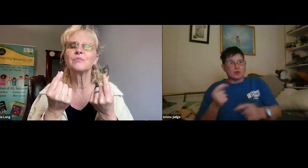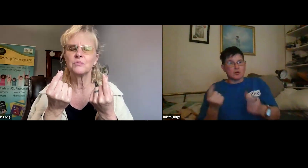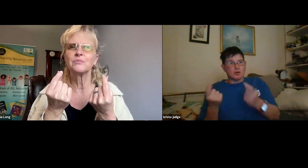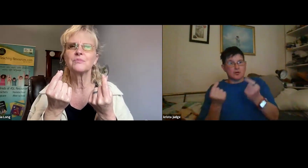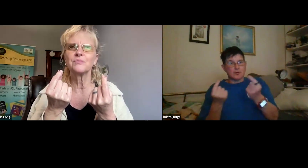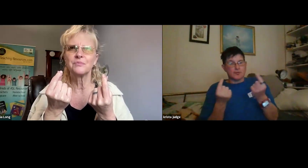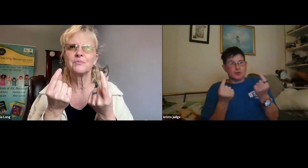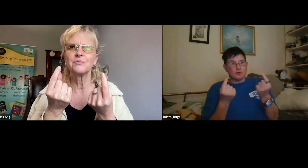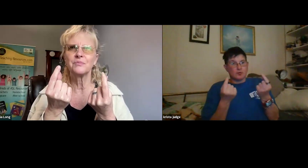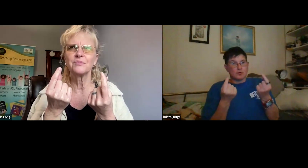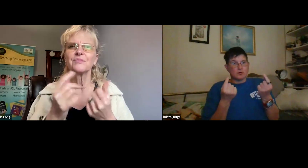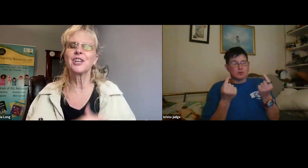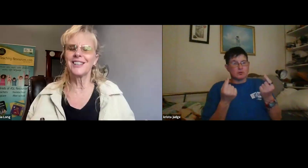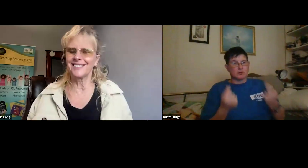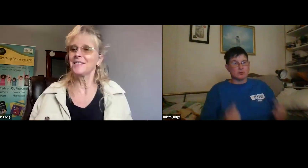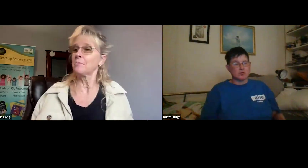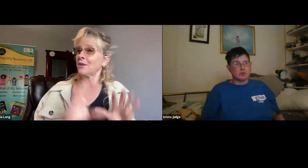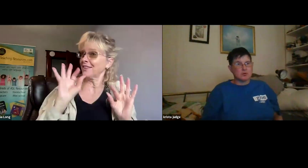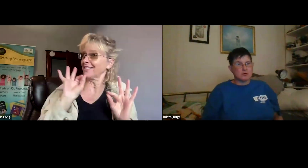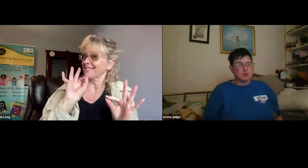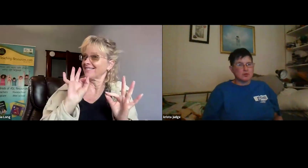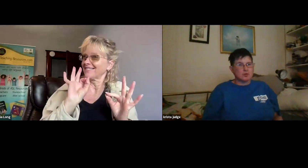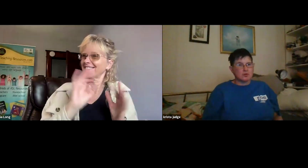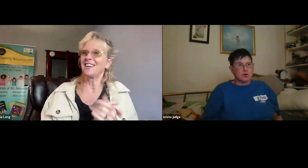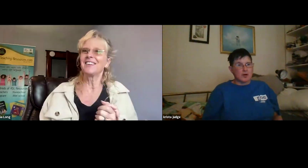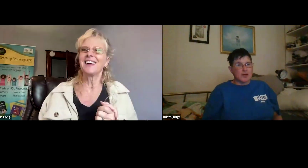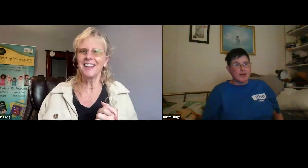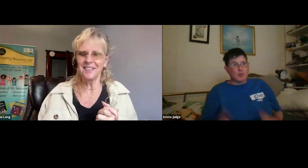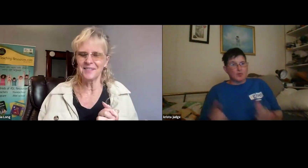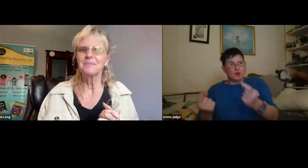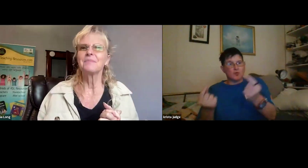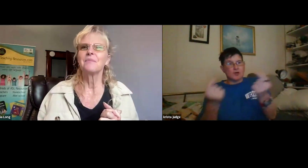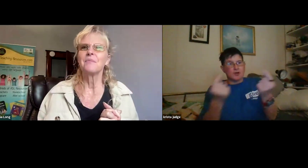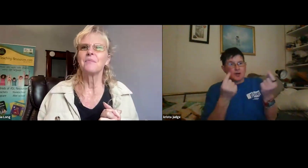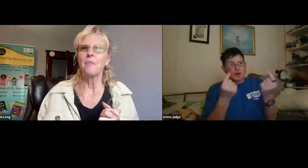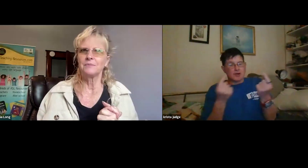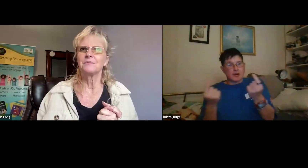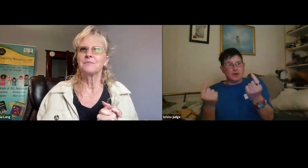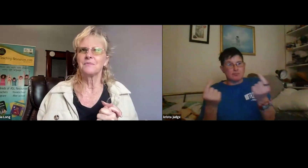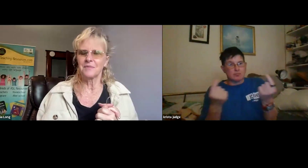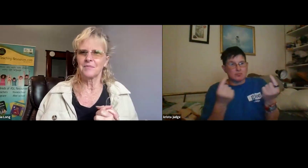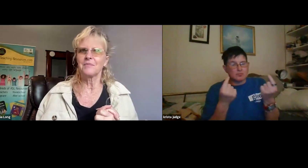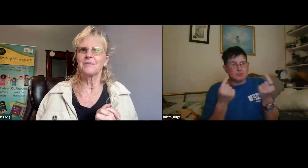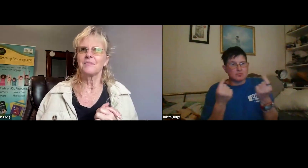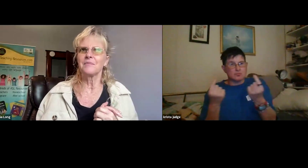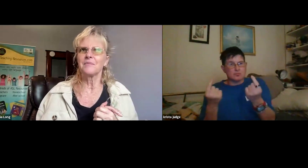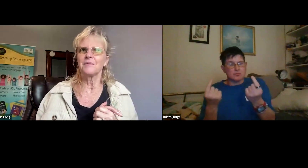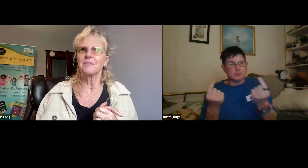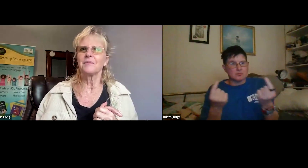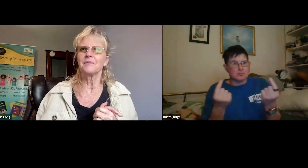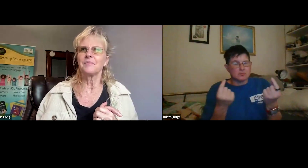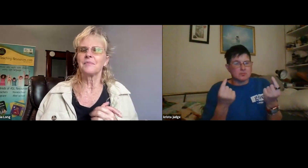Work, do. Good. Perfect. All right. Okay. Now what is this?